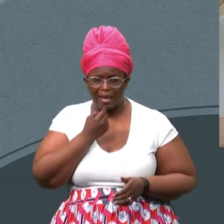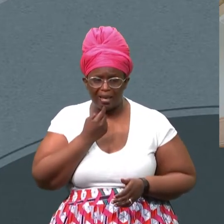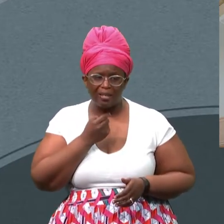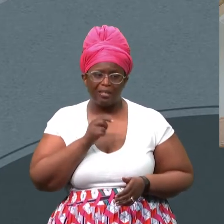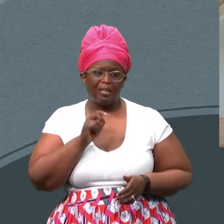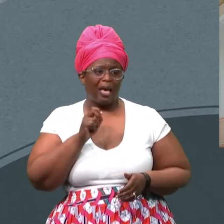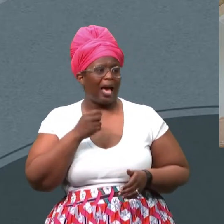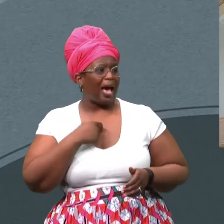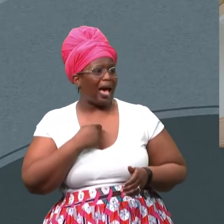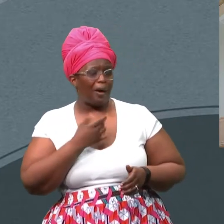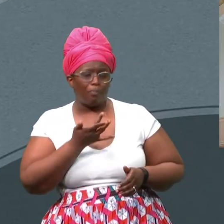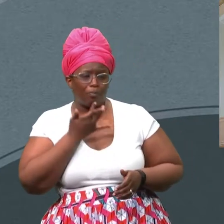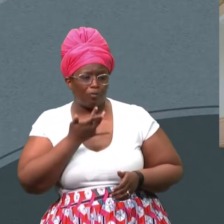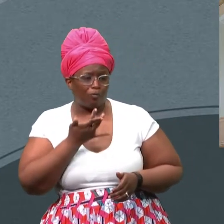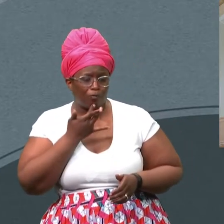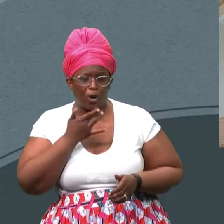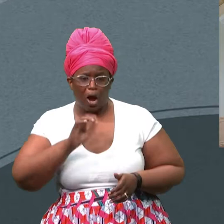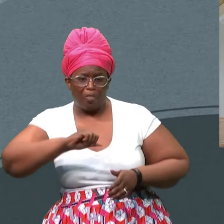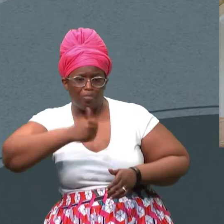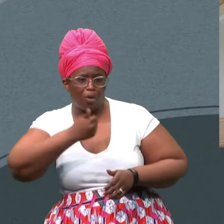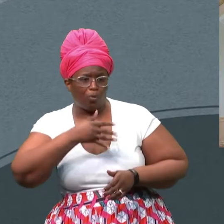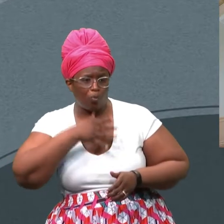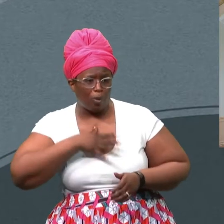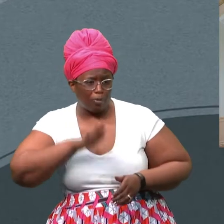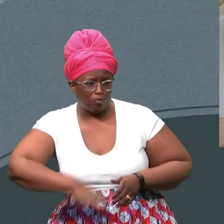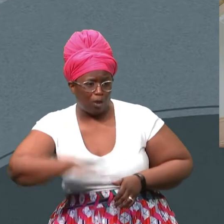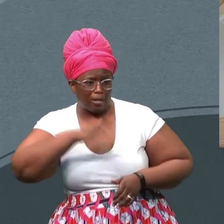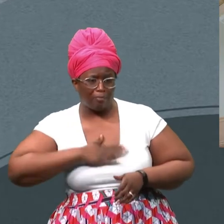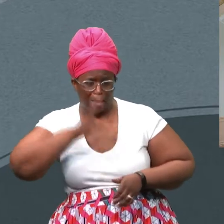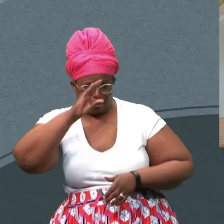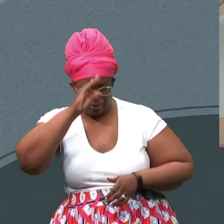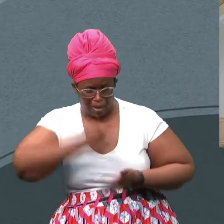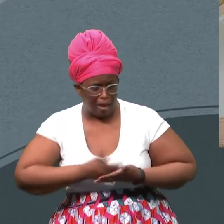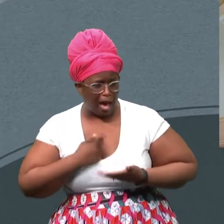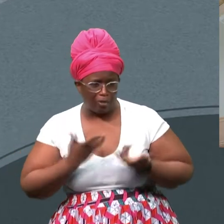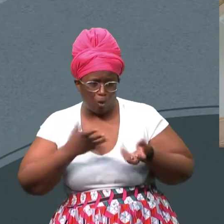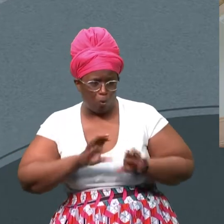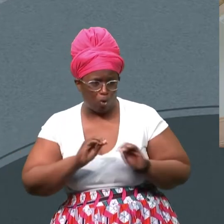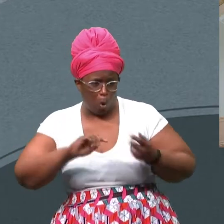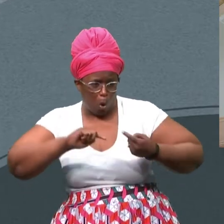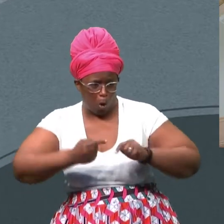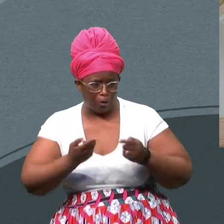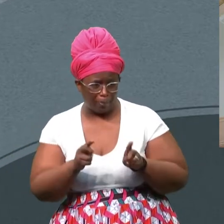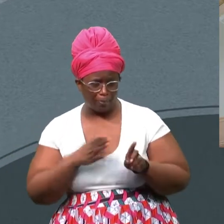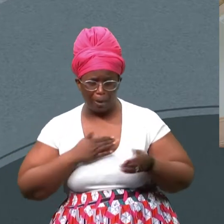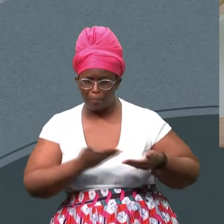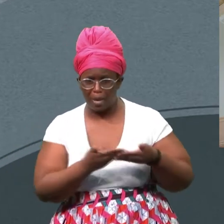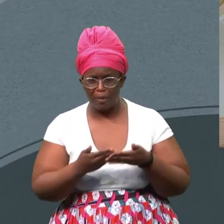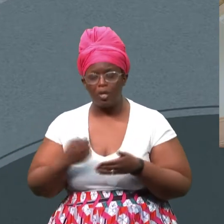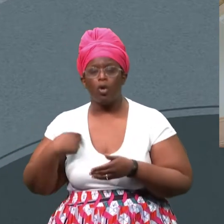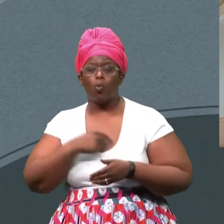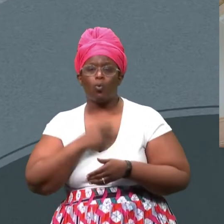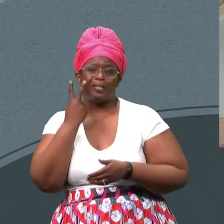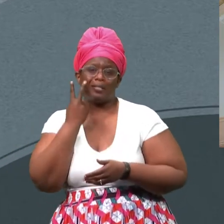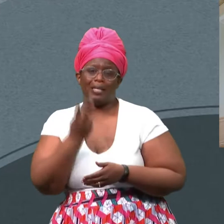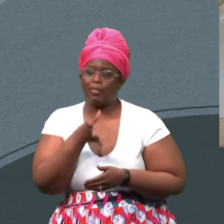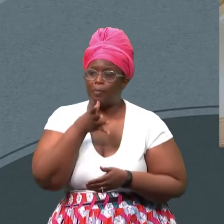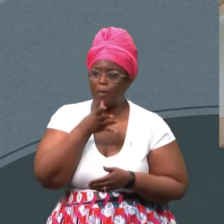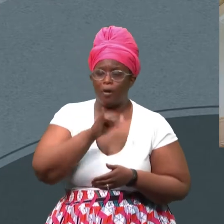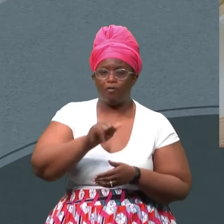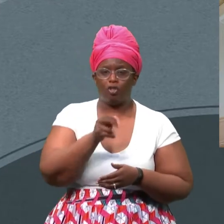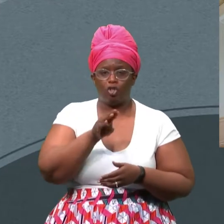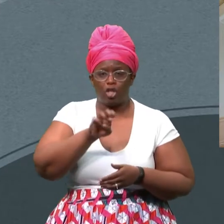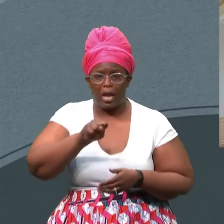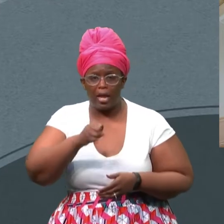else rather than to see any harm come to him. We see examples of the mother of James and of John, who loved her boys